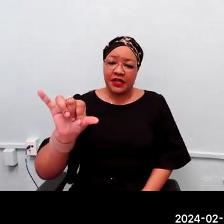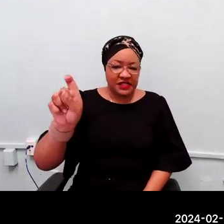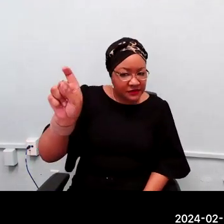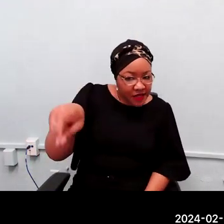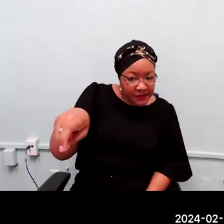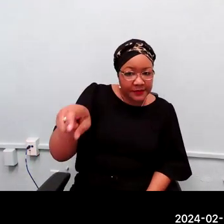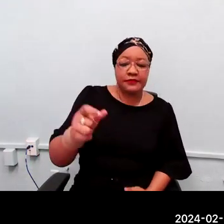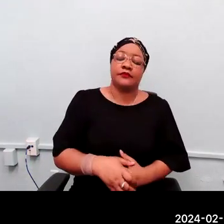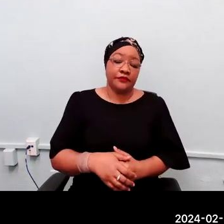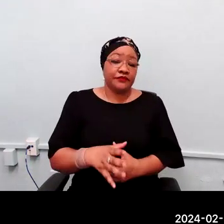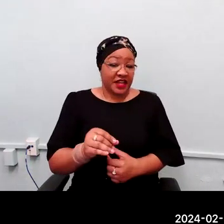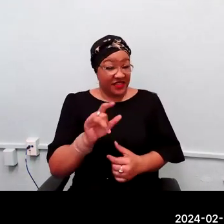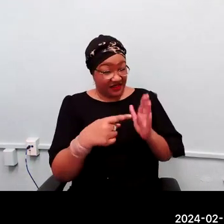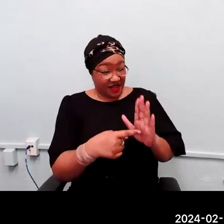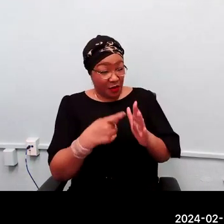practice. Yeah, yeah.